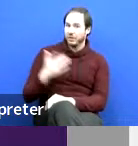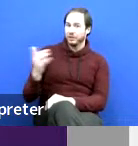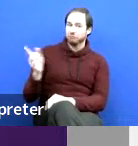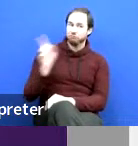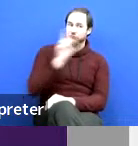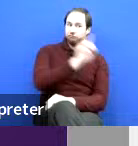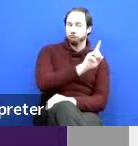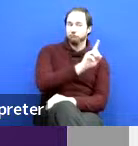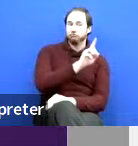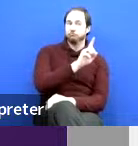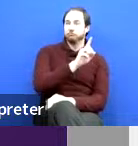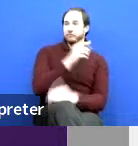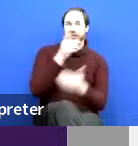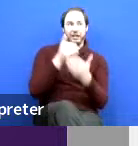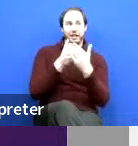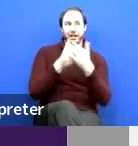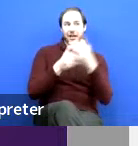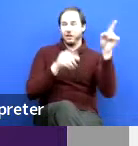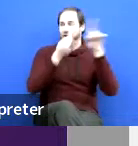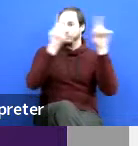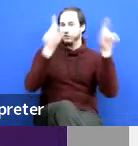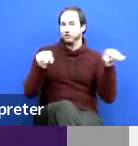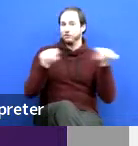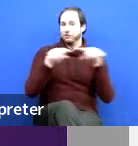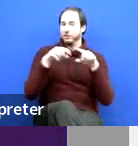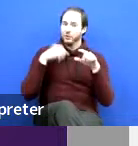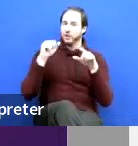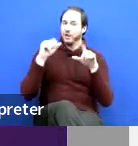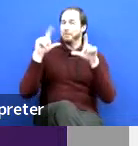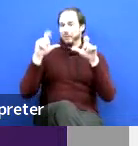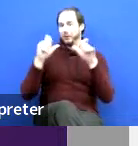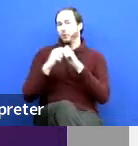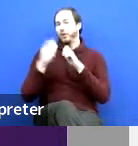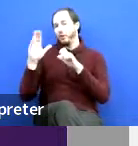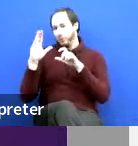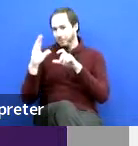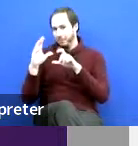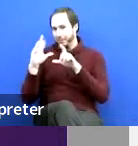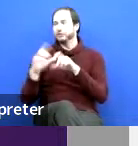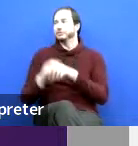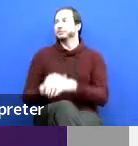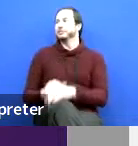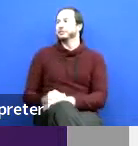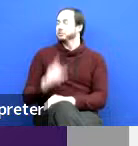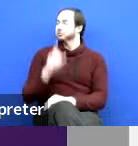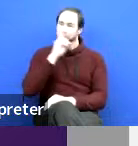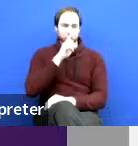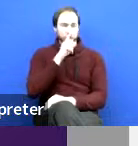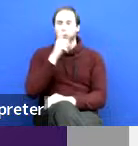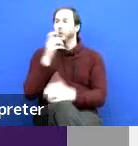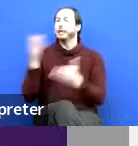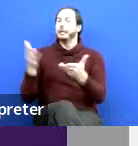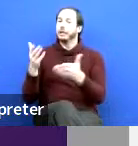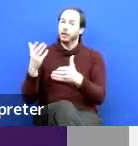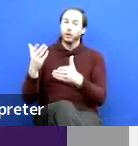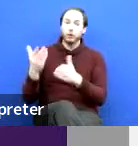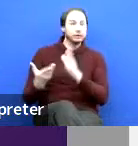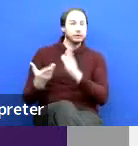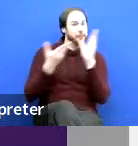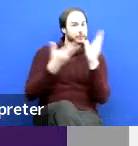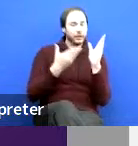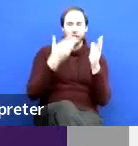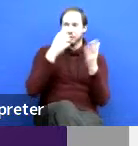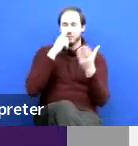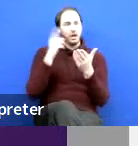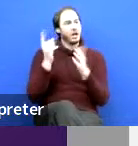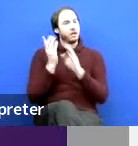pose around the pictures? are you willing to Sure. go up and so we can take a picture of you? Those- Whoever's here that had a submission, we'd love to get